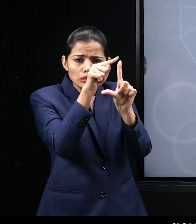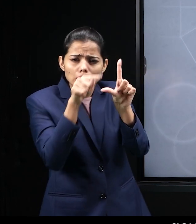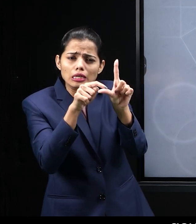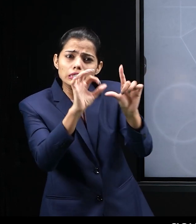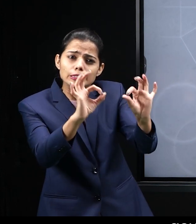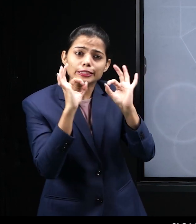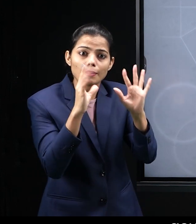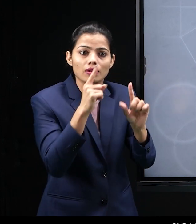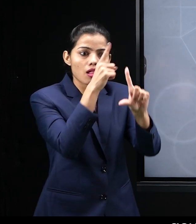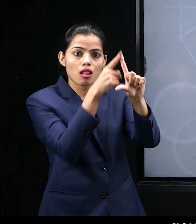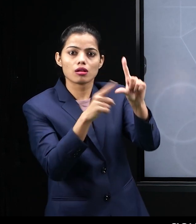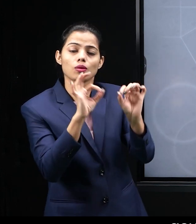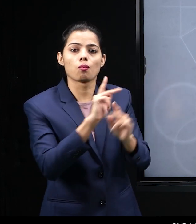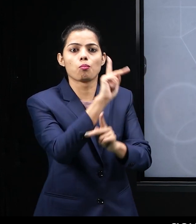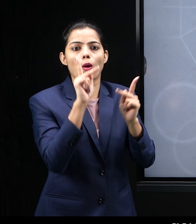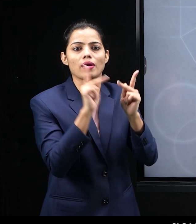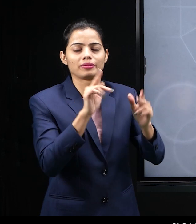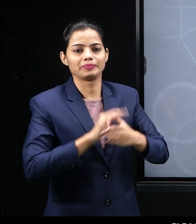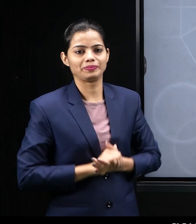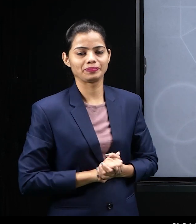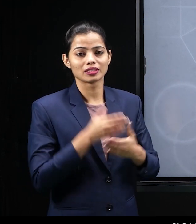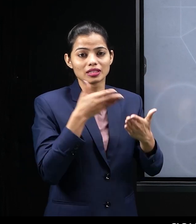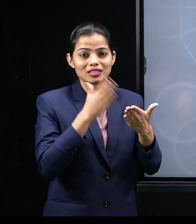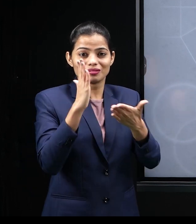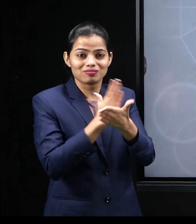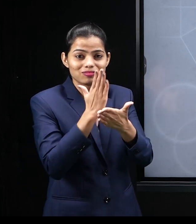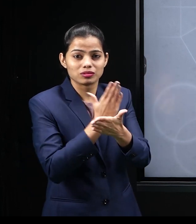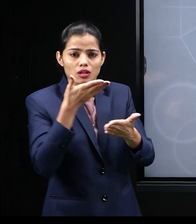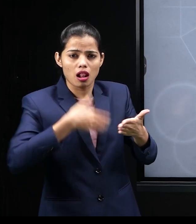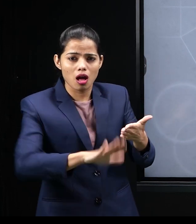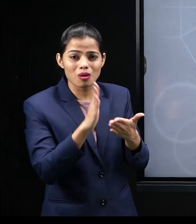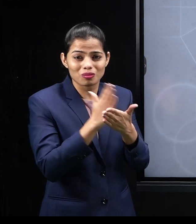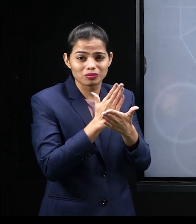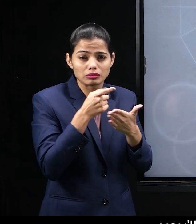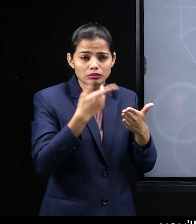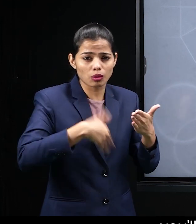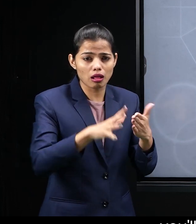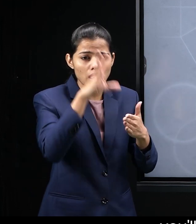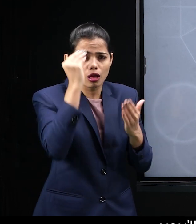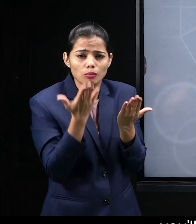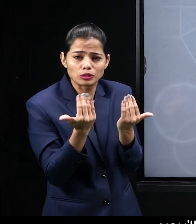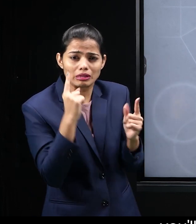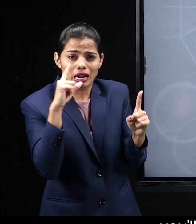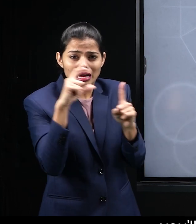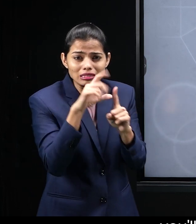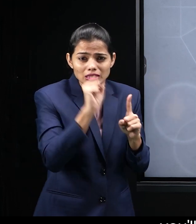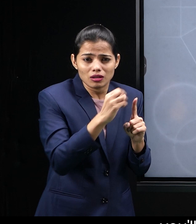acute, obtuse and right triangles. By the end of the lesson, you will be able to identify